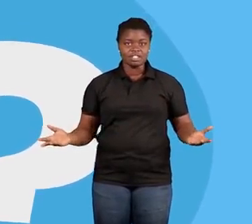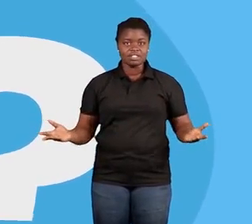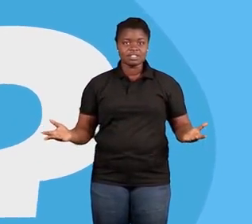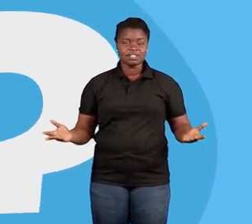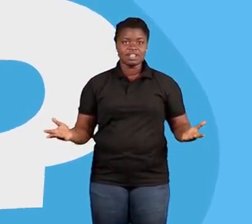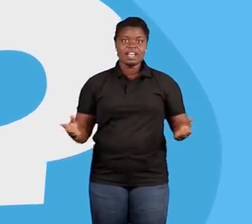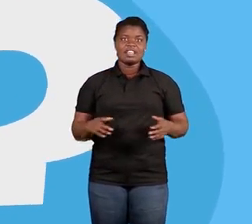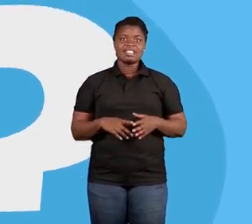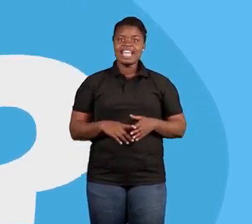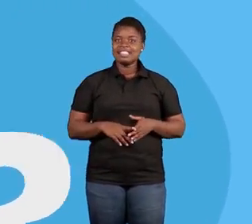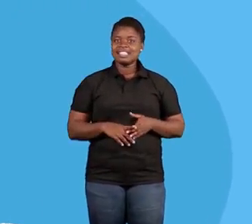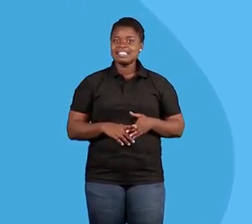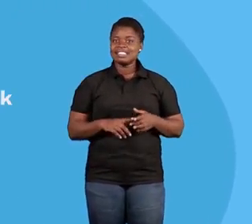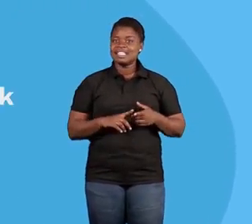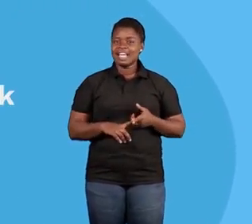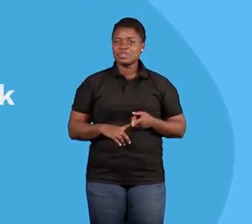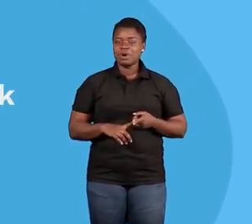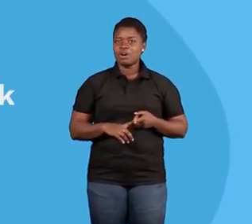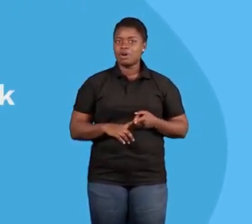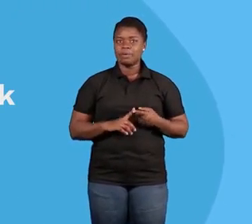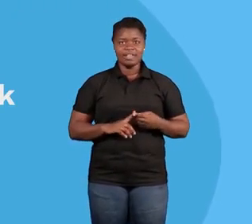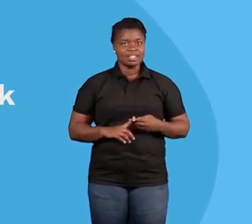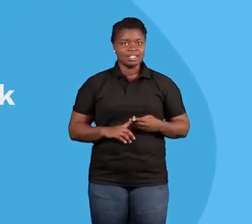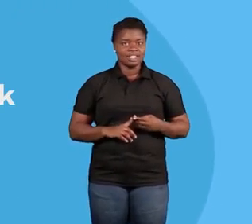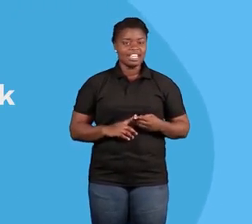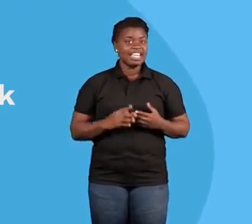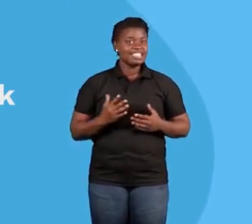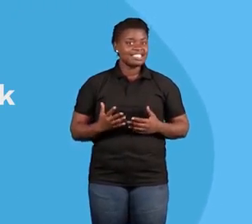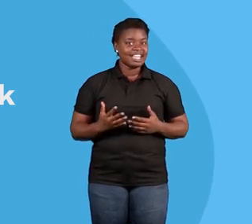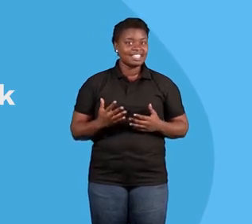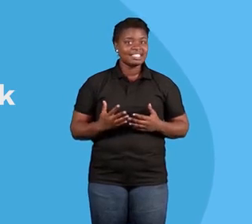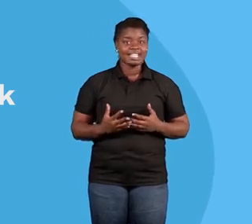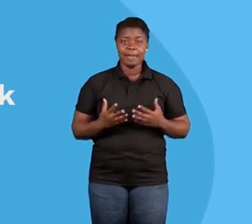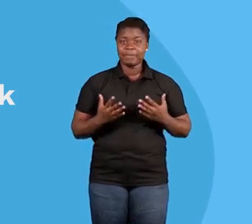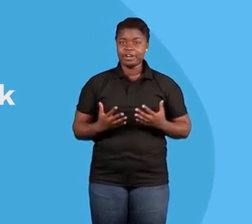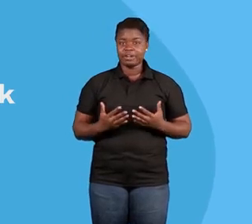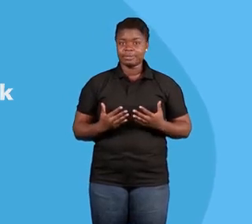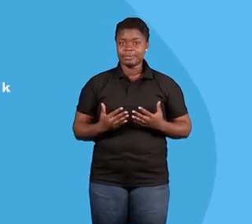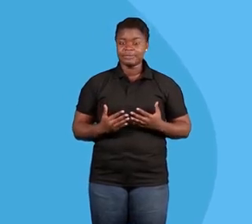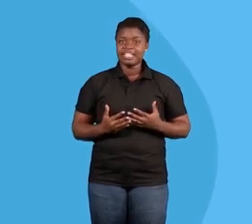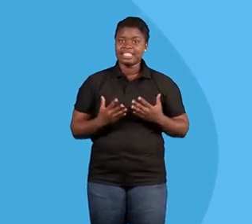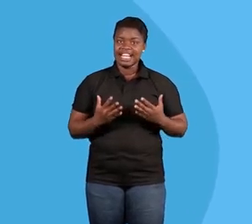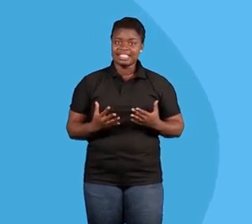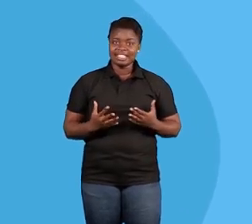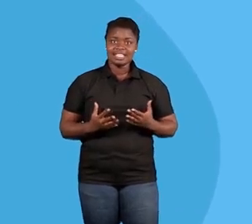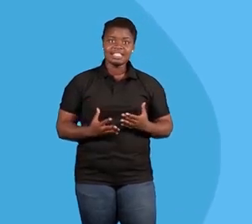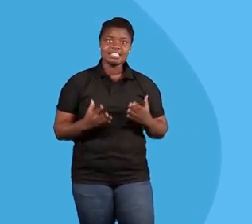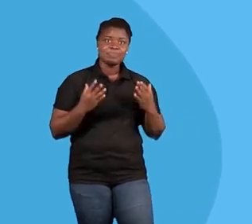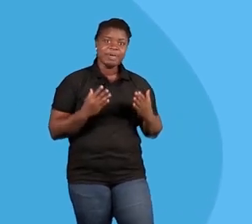us. Science isn't guesswork or myth. Instead, it is empirical. That is, it is